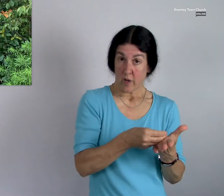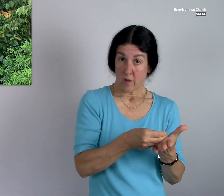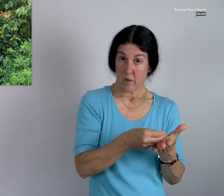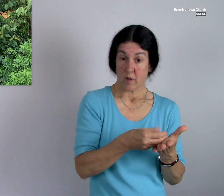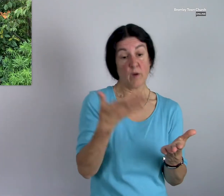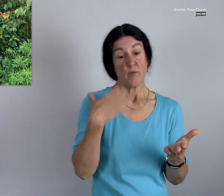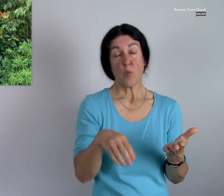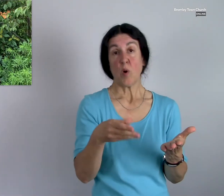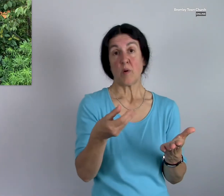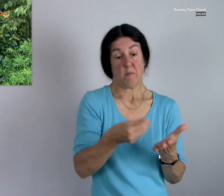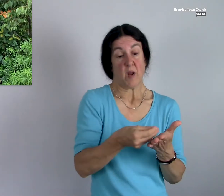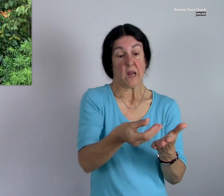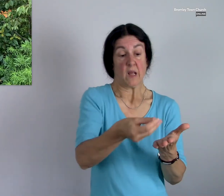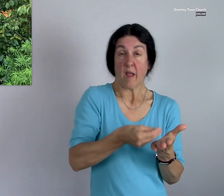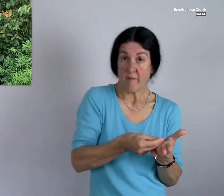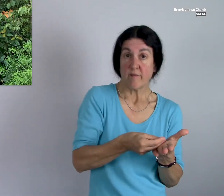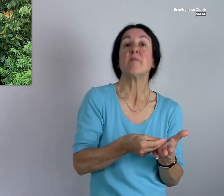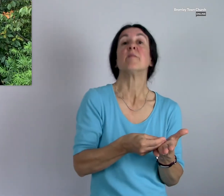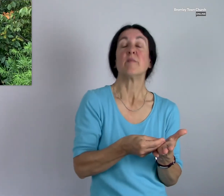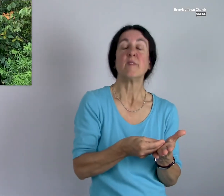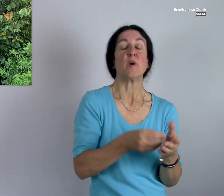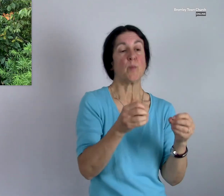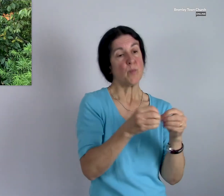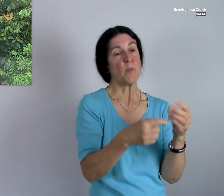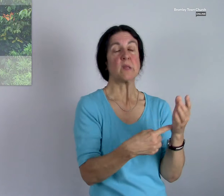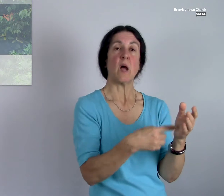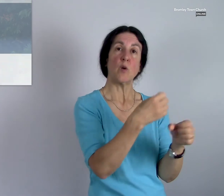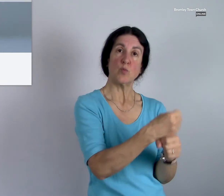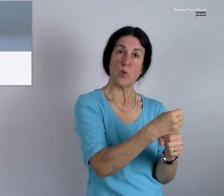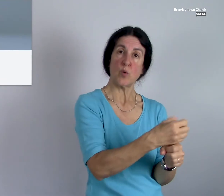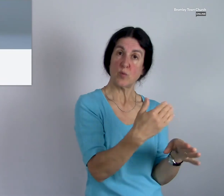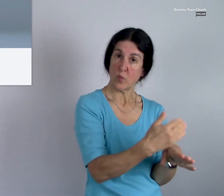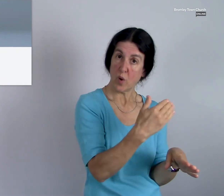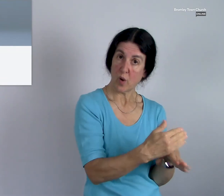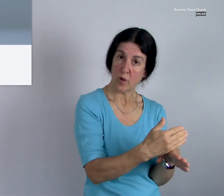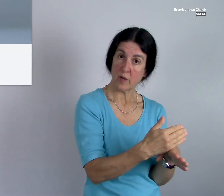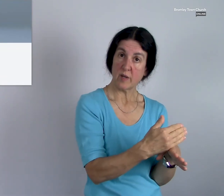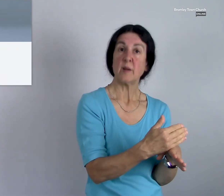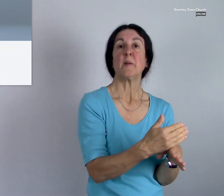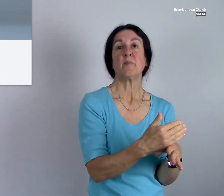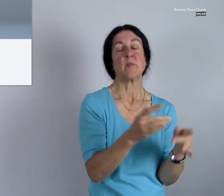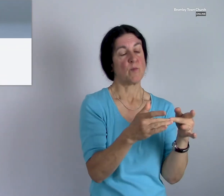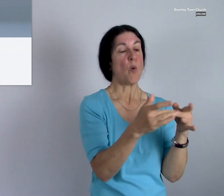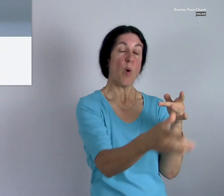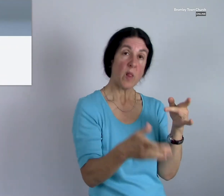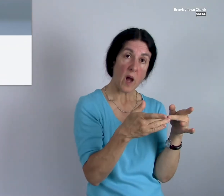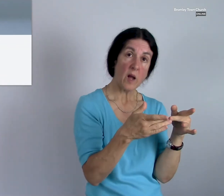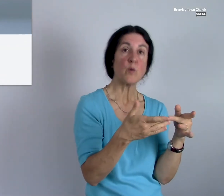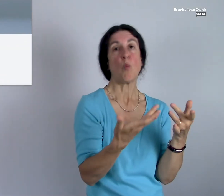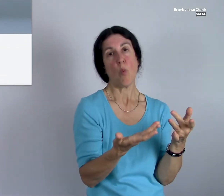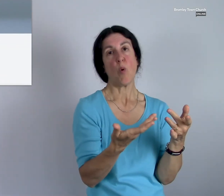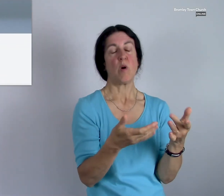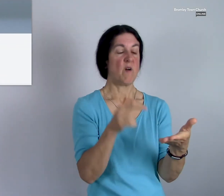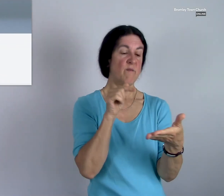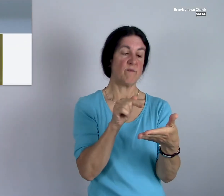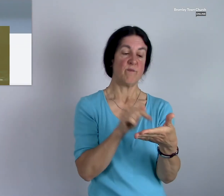into the kingdom work through Bromley Town Church, then please do so by going to Bromley Town Church and clicking the give button there, or you can do